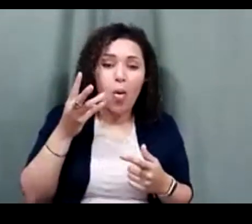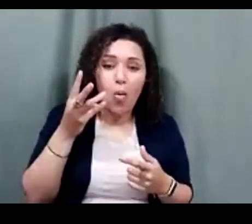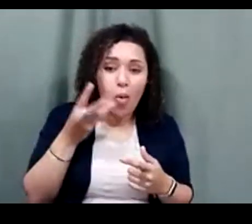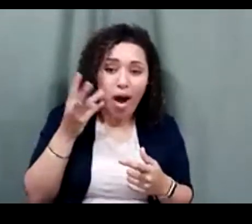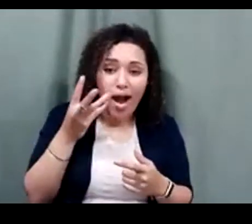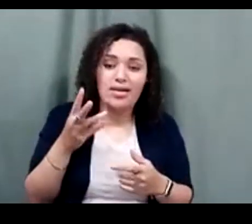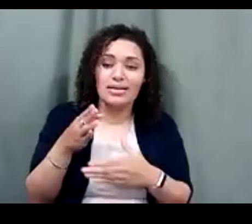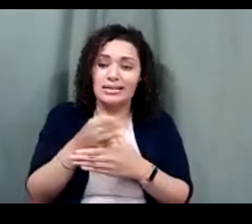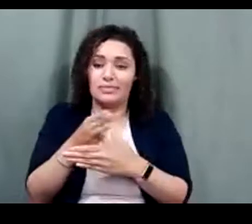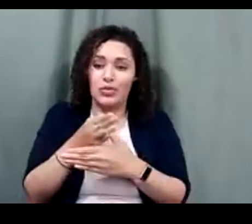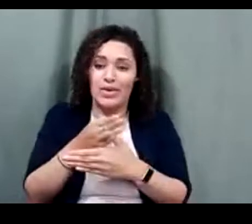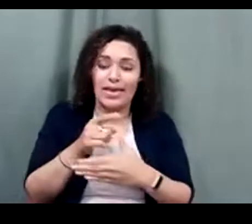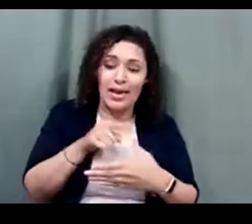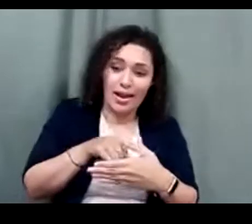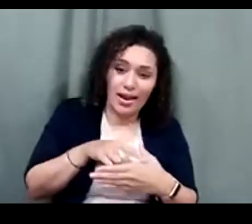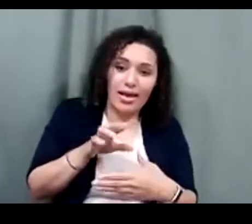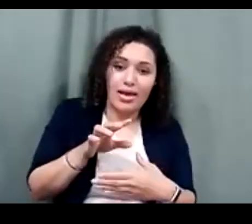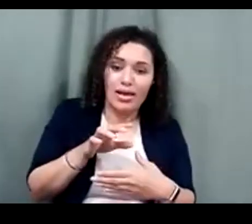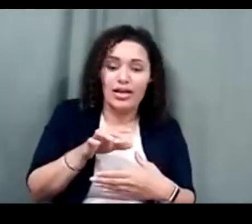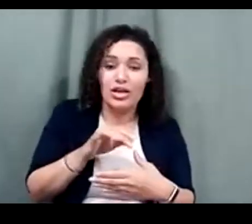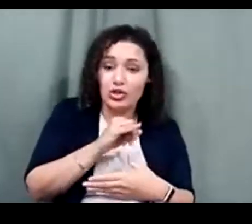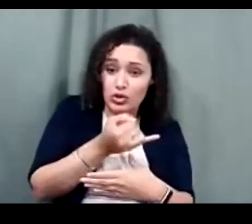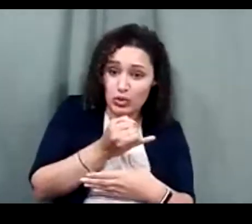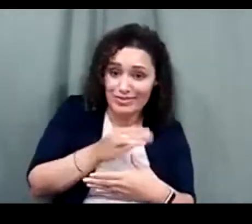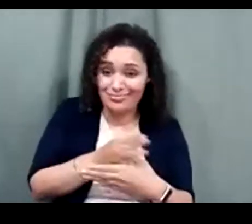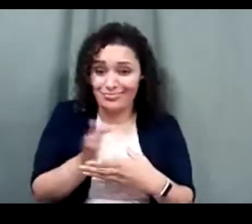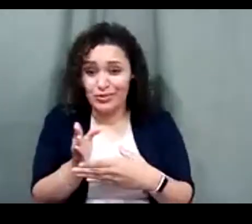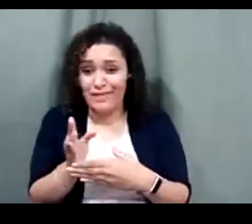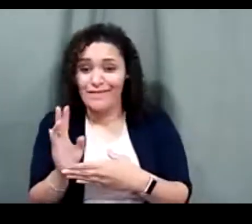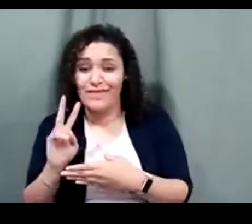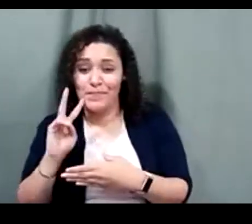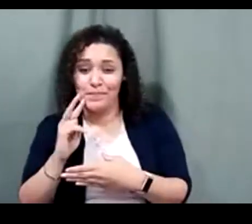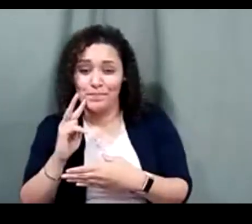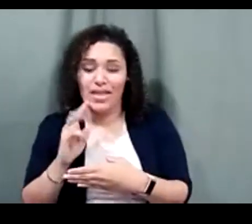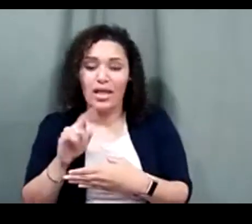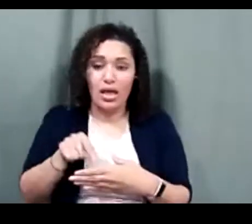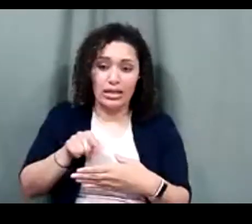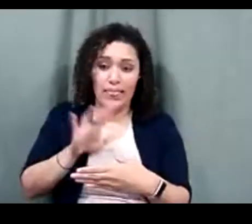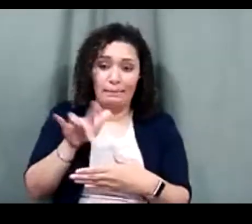And our goal is to try to get it to make the best possible wine and then stop.